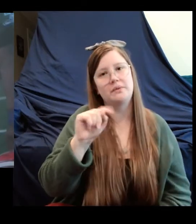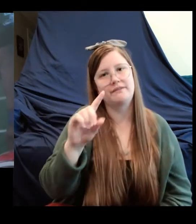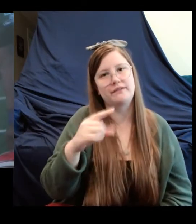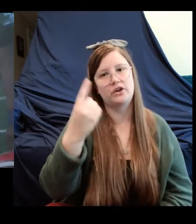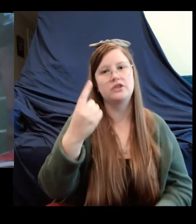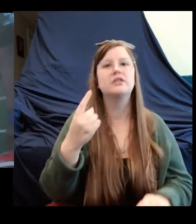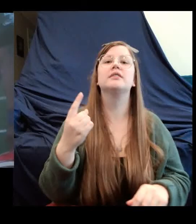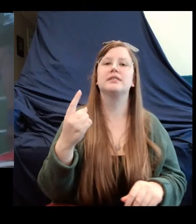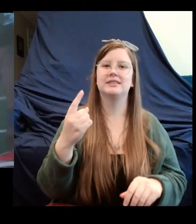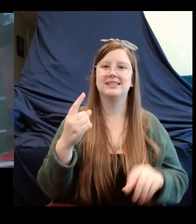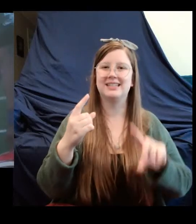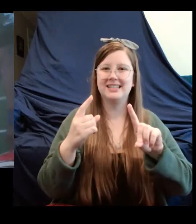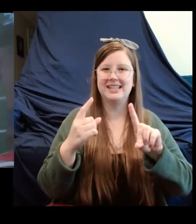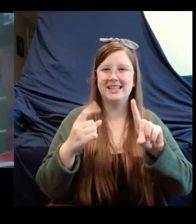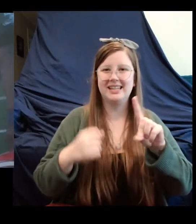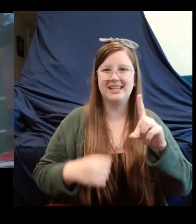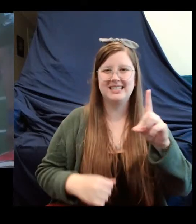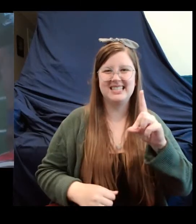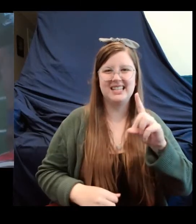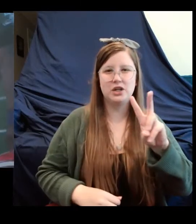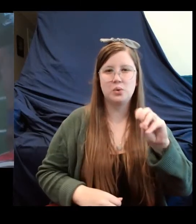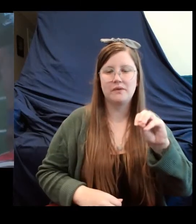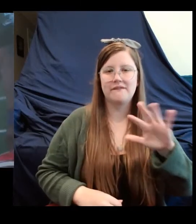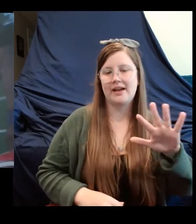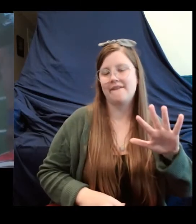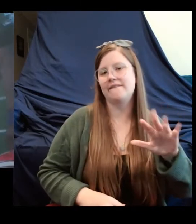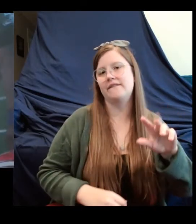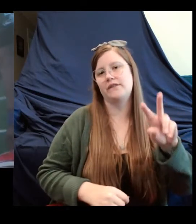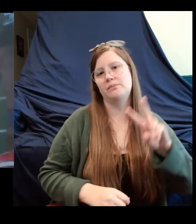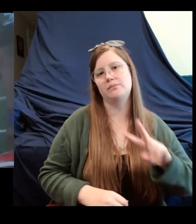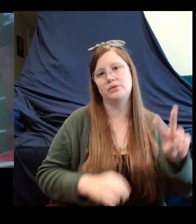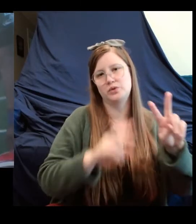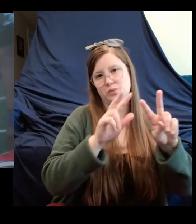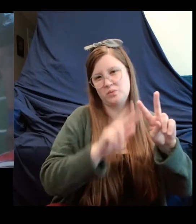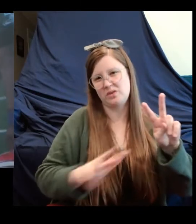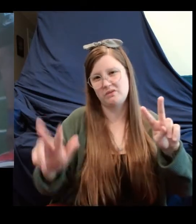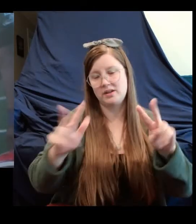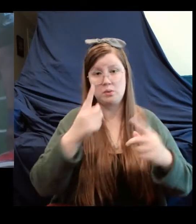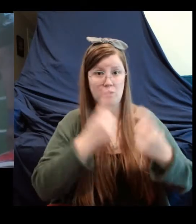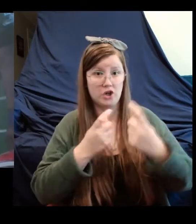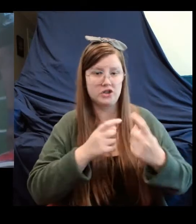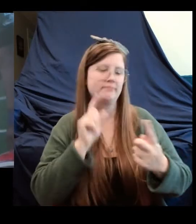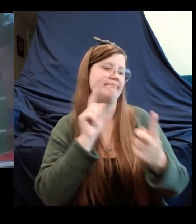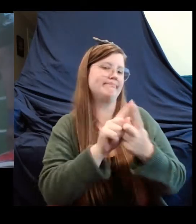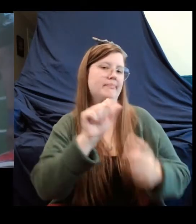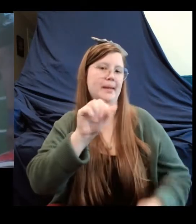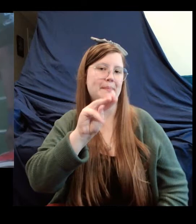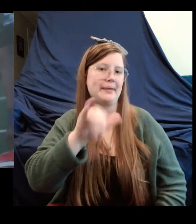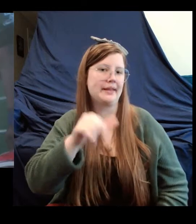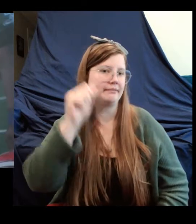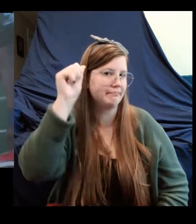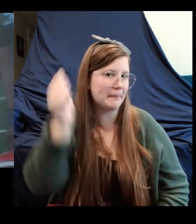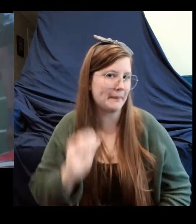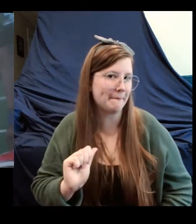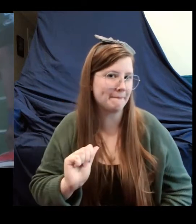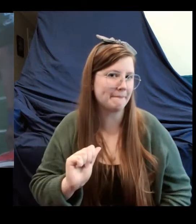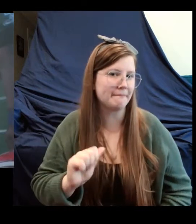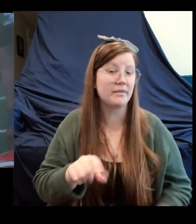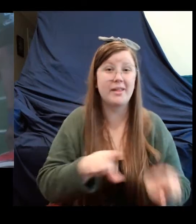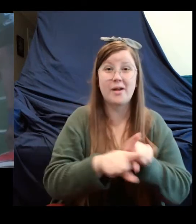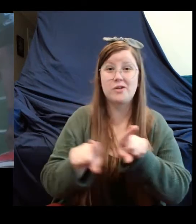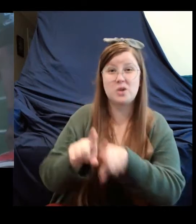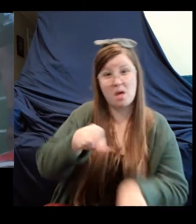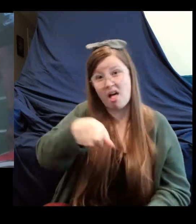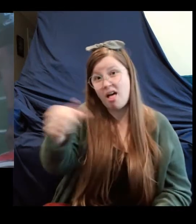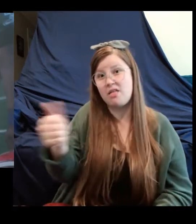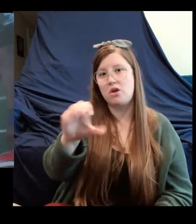welcome. Any questions? See Amy Eamon. Also, club people, get your club paperwork in so we can put together a list